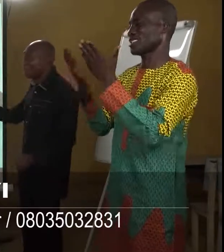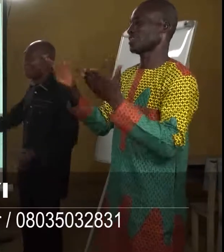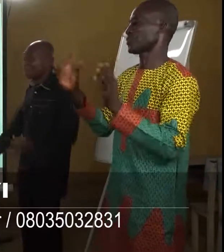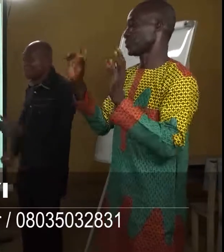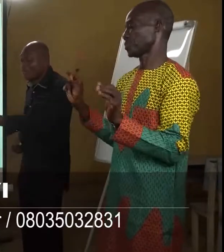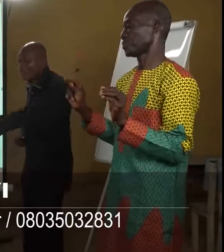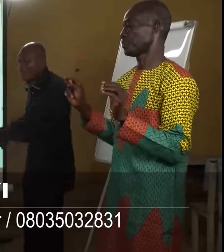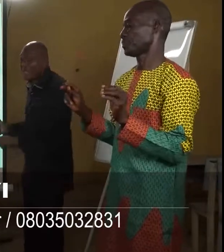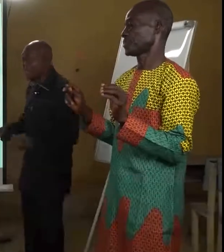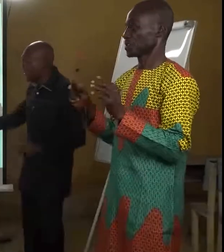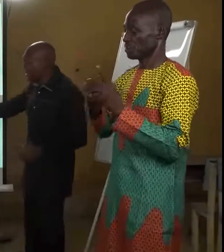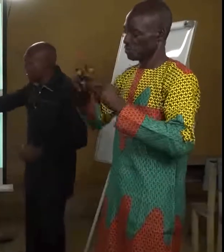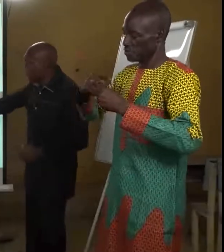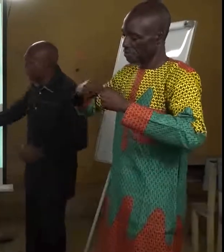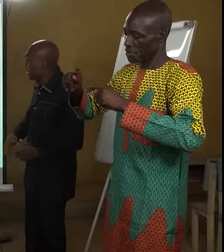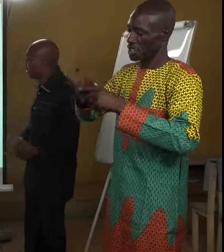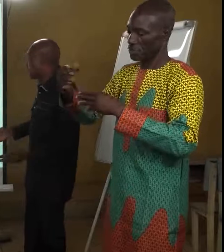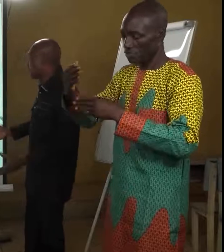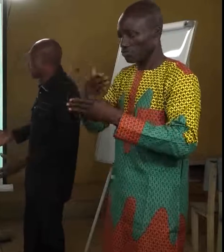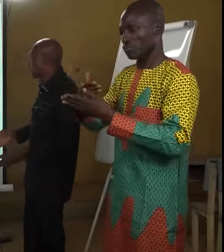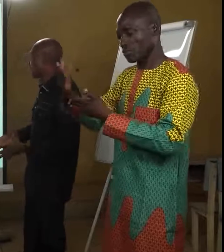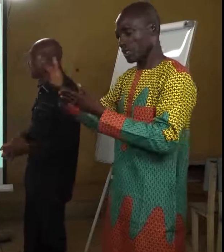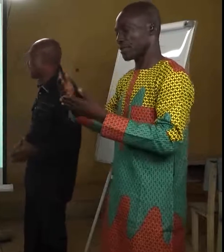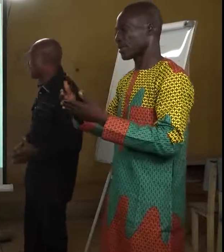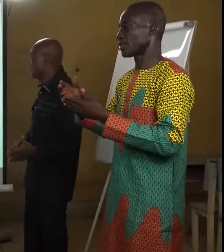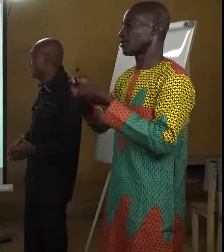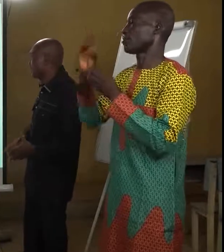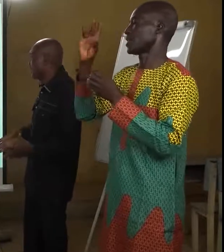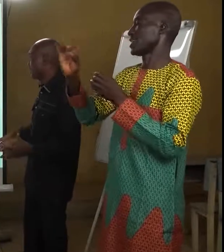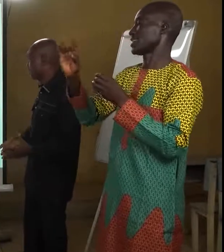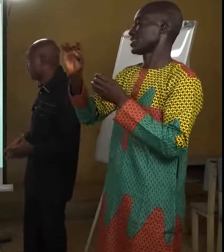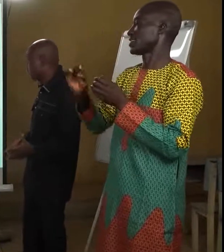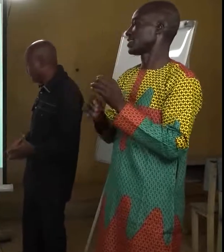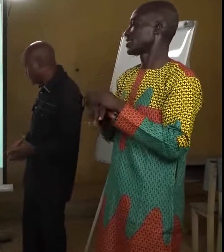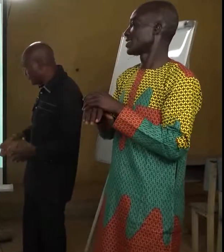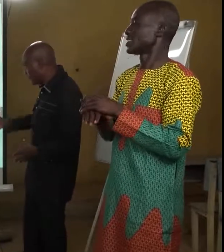services. They will be struggling to buy things. Then 8, causes of